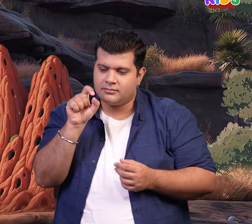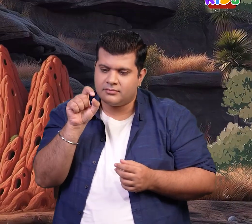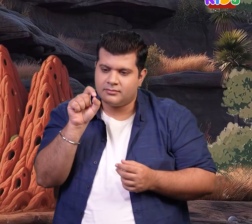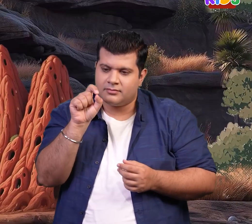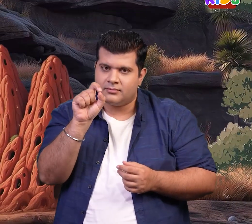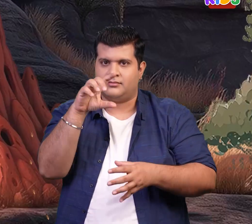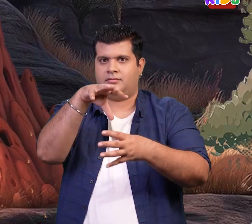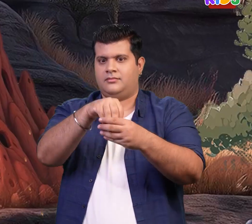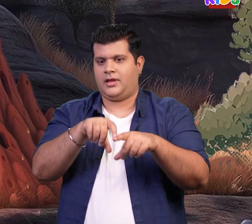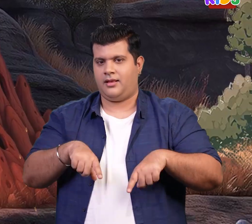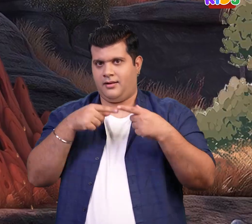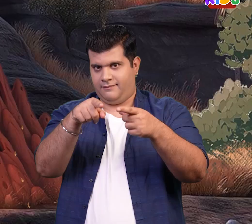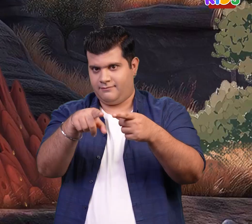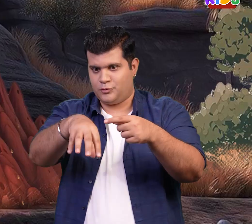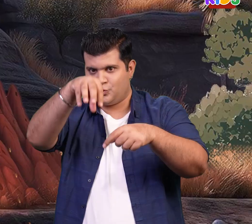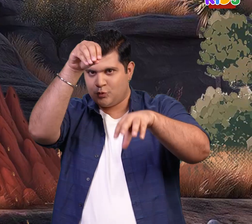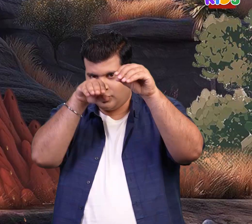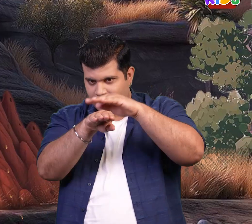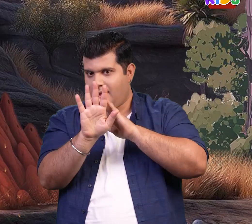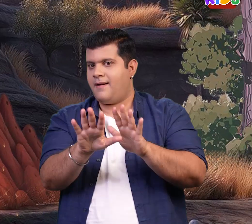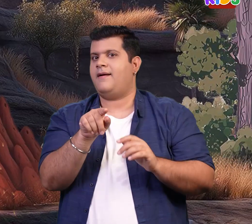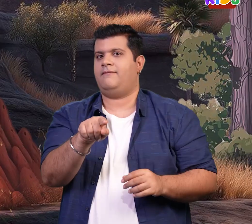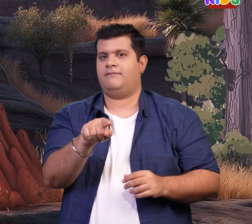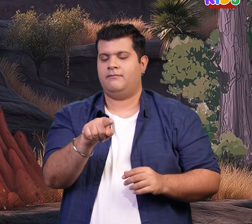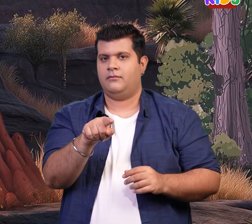This is a termite's nest.